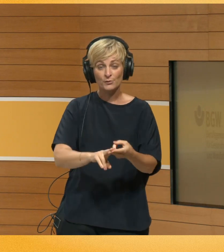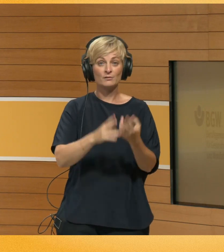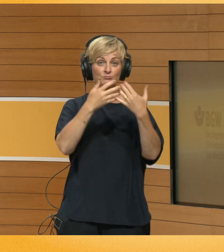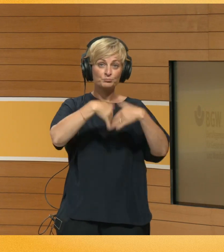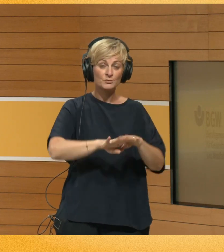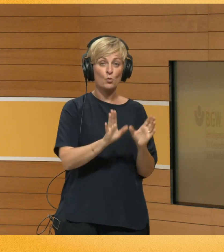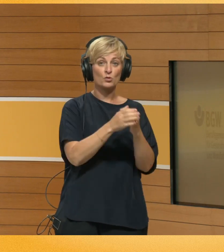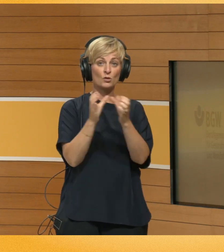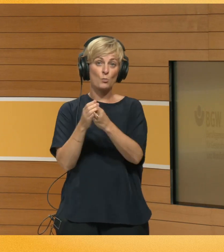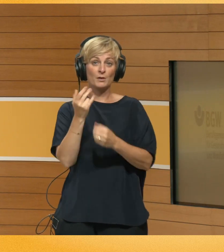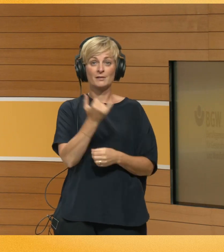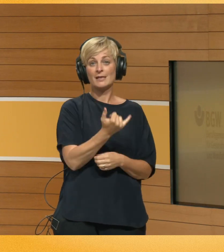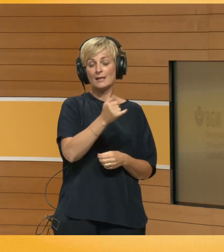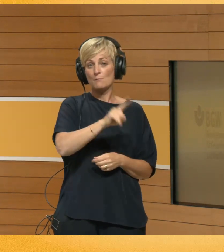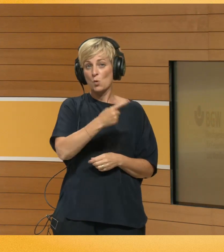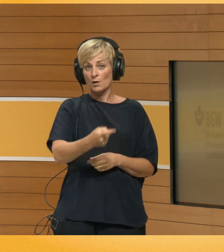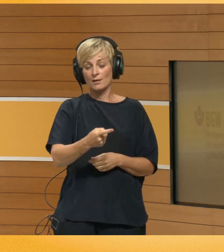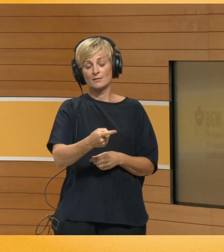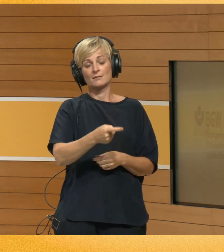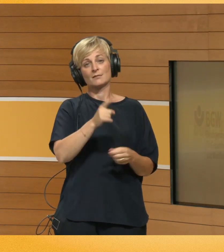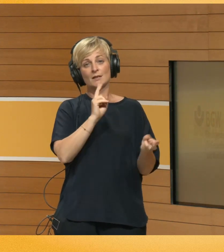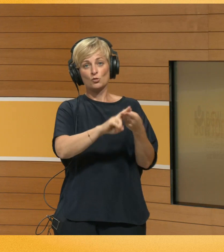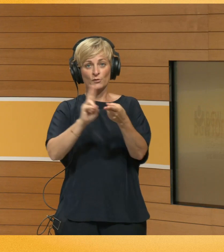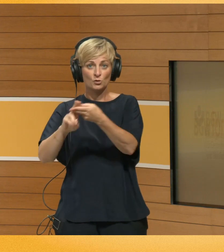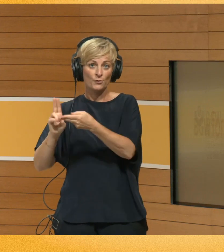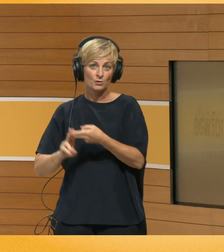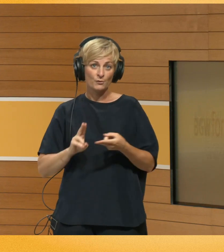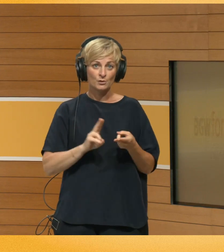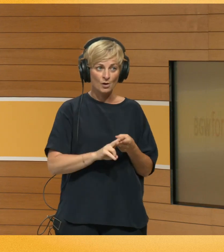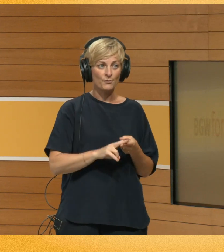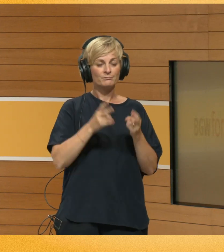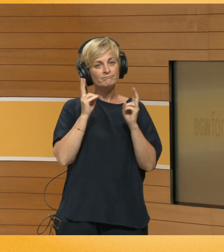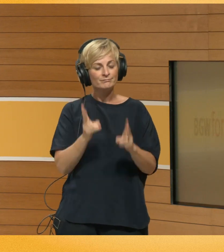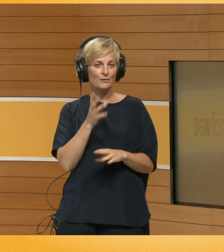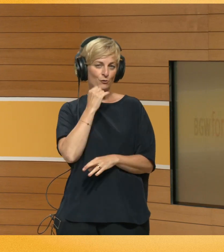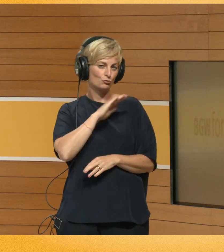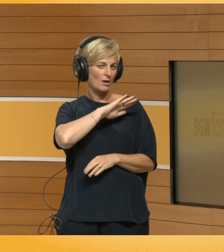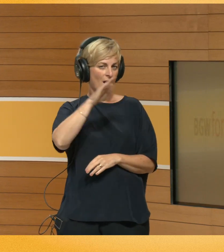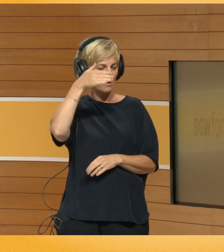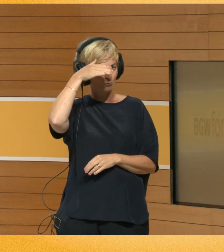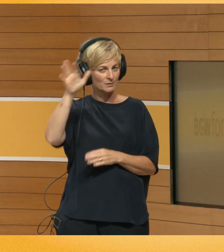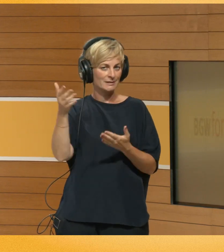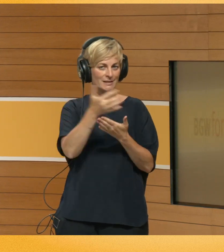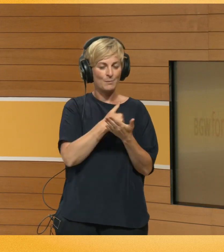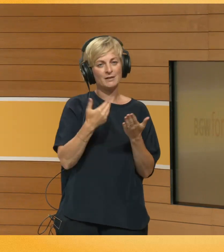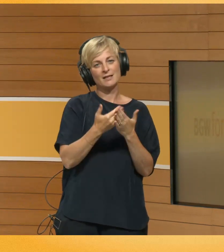specific topics between everybody's expertise. So I just want to acknowledge all my colleagues, but specifically